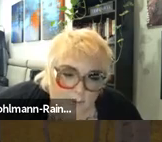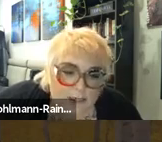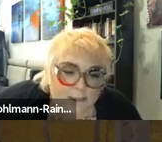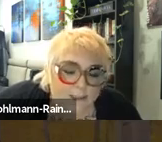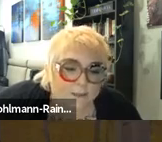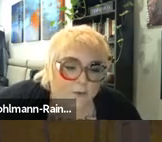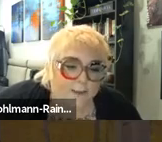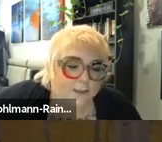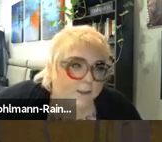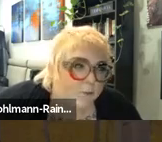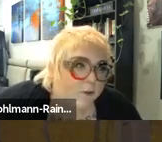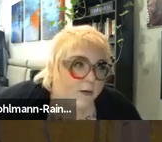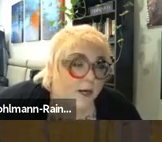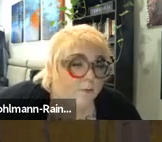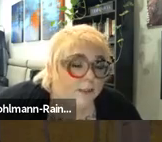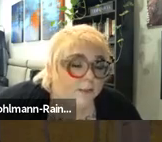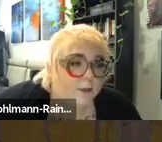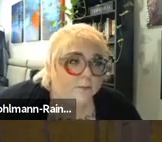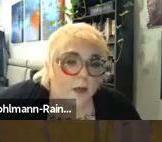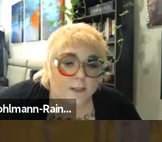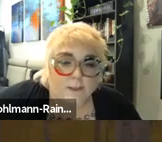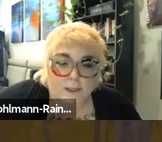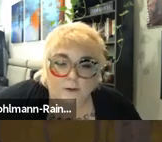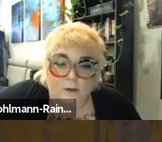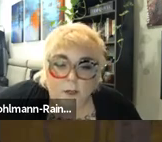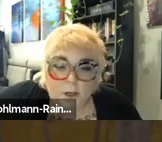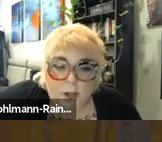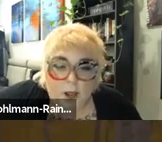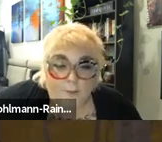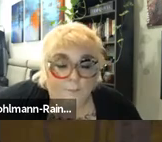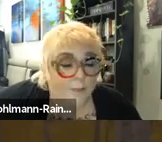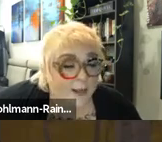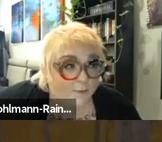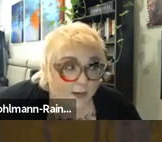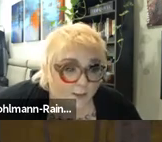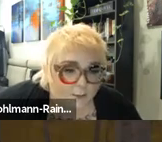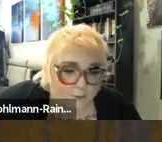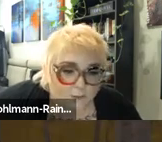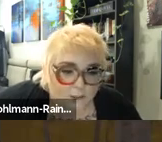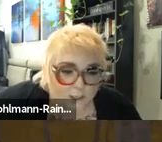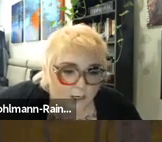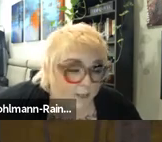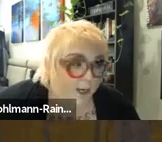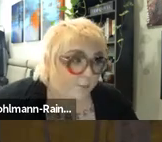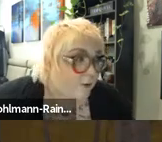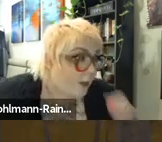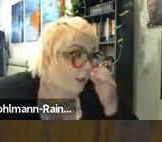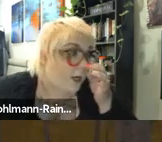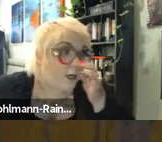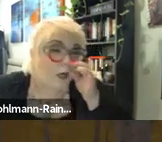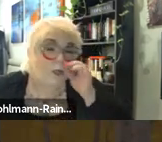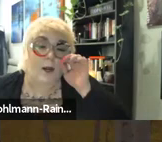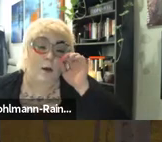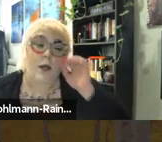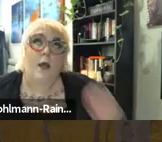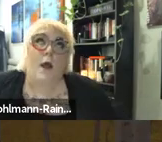note that the reason this crisis system was created was as a response to um mass violence which has happened quite